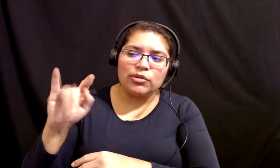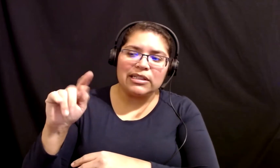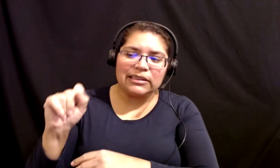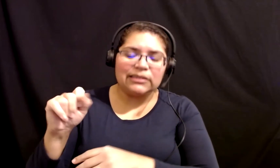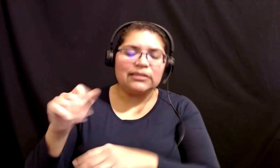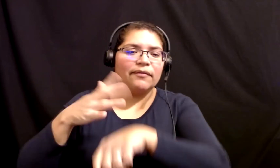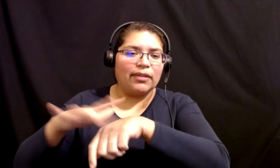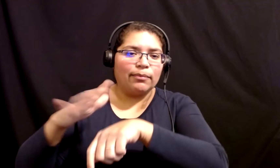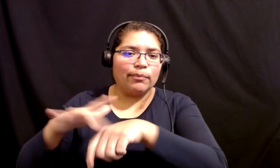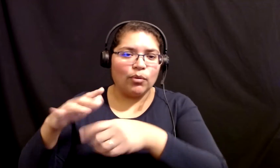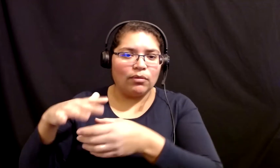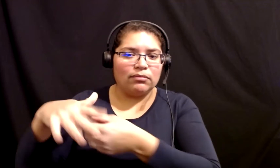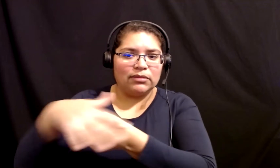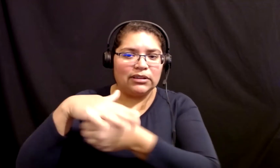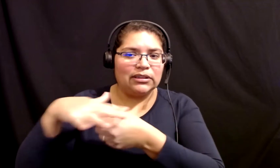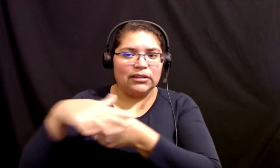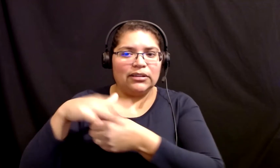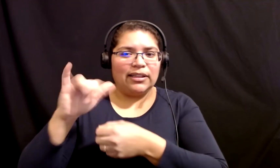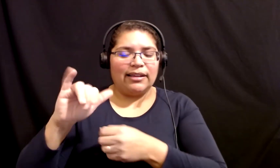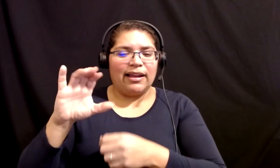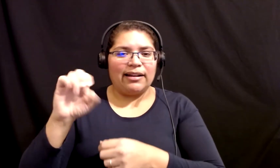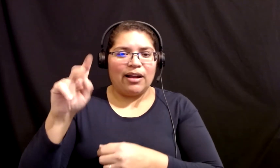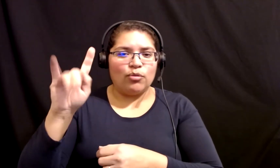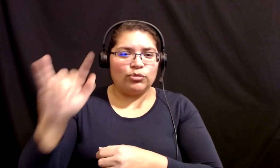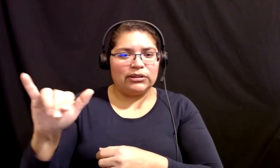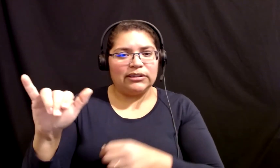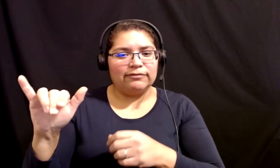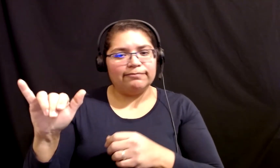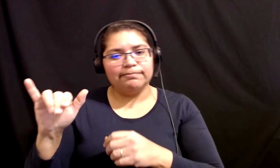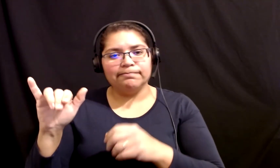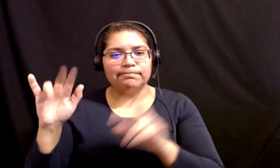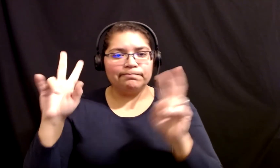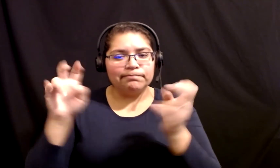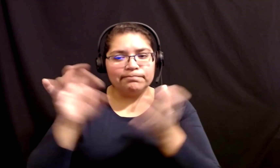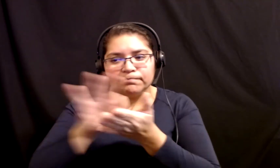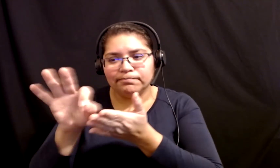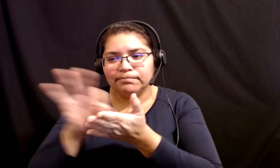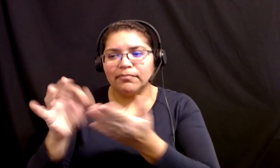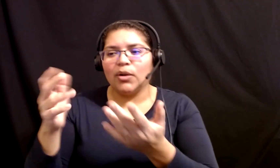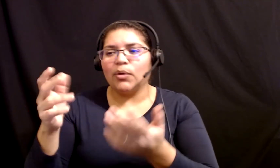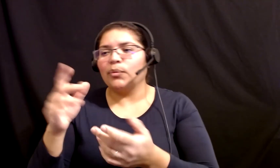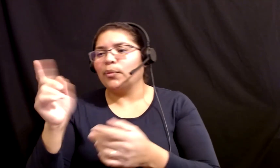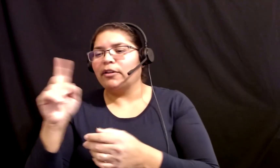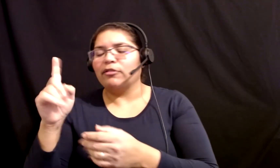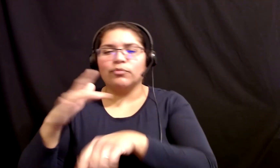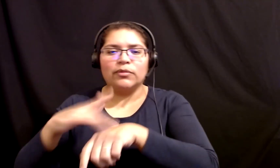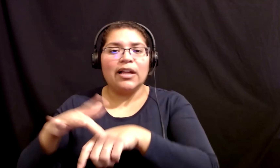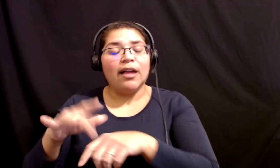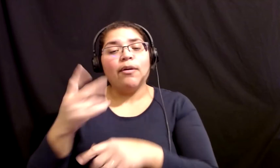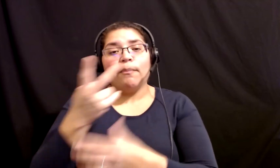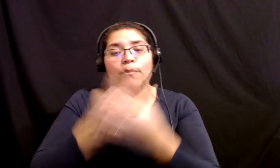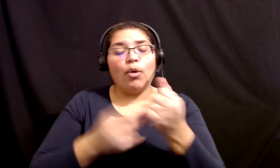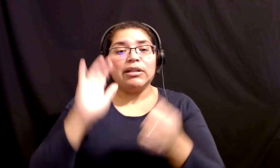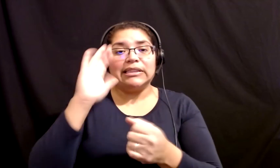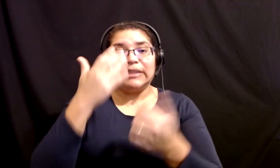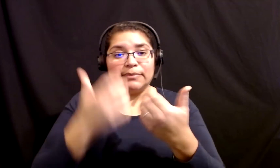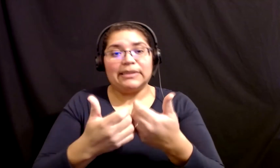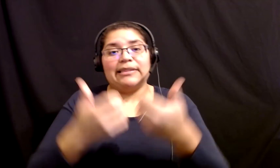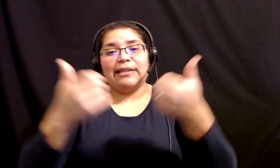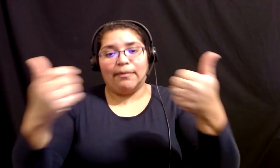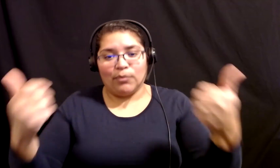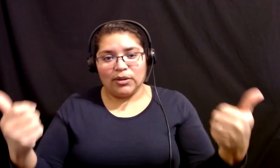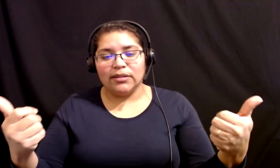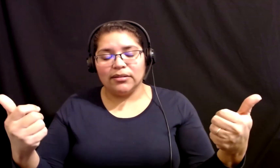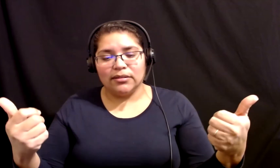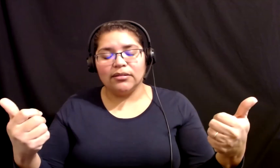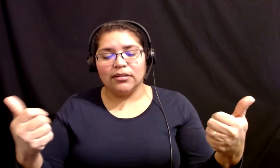within the county as an inventory of affordable units. So the two seem like they're separate measures, and